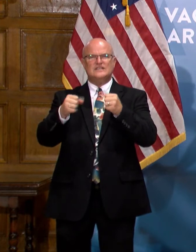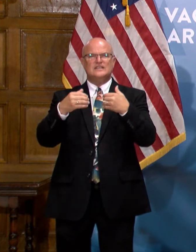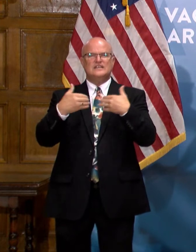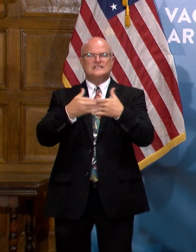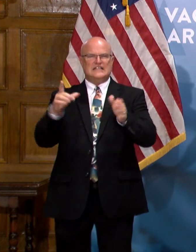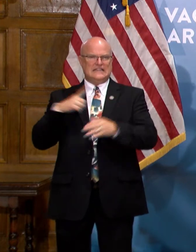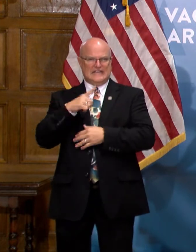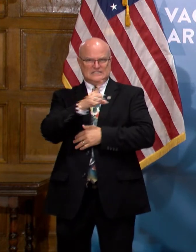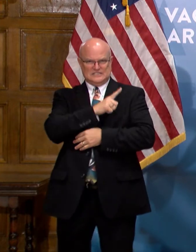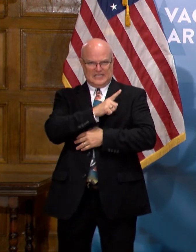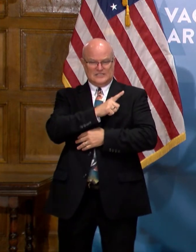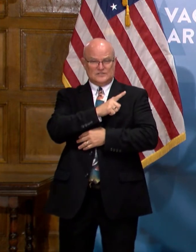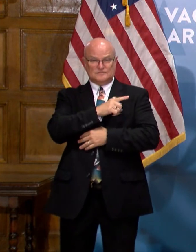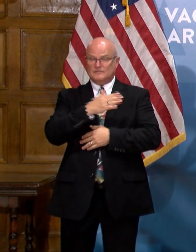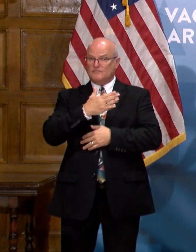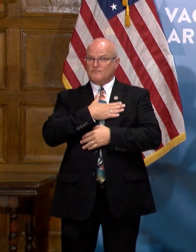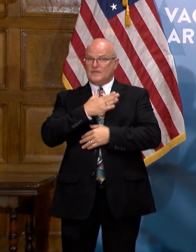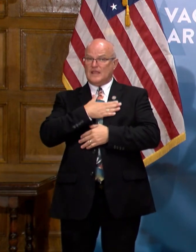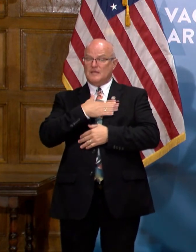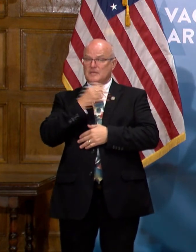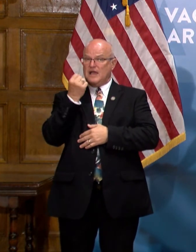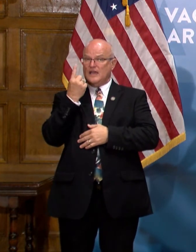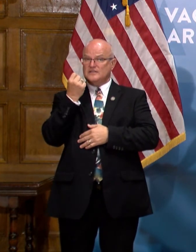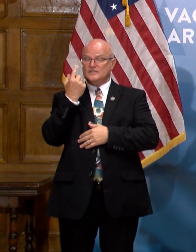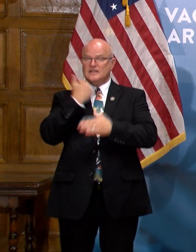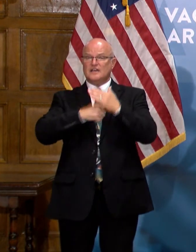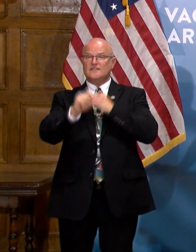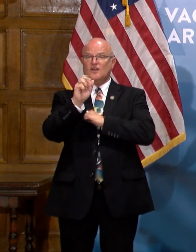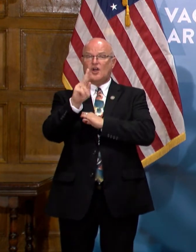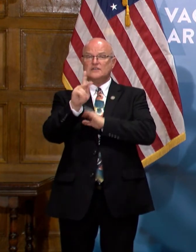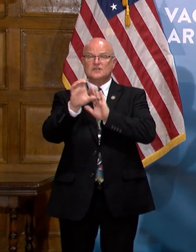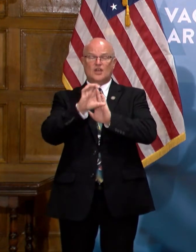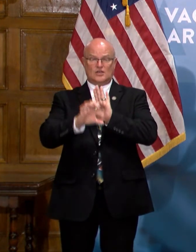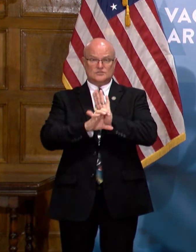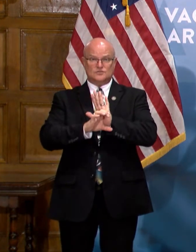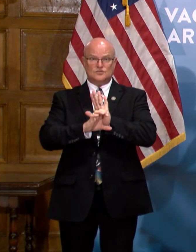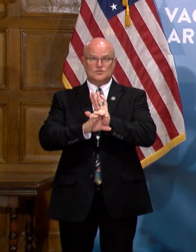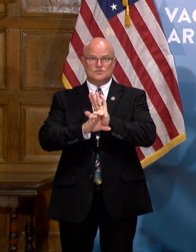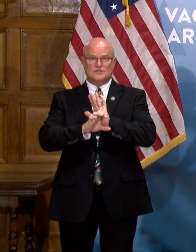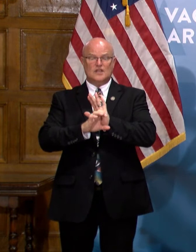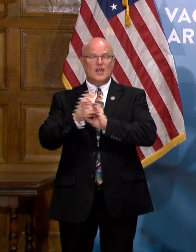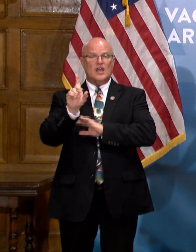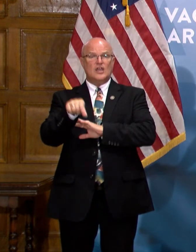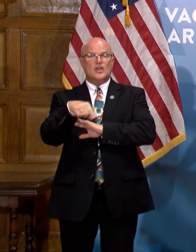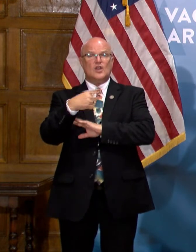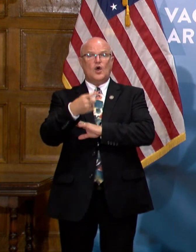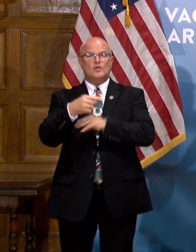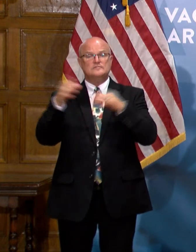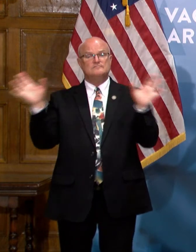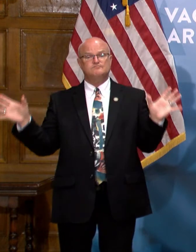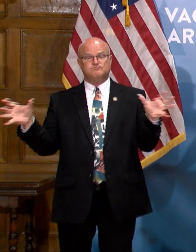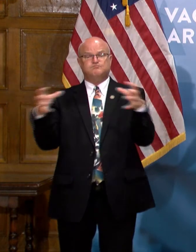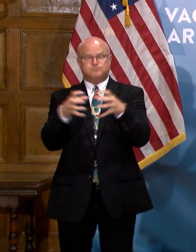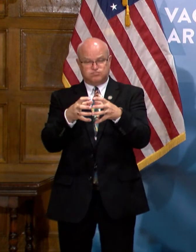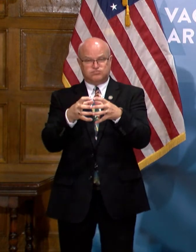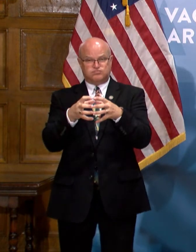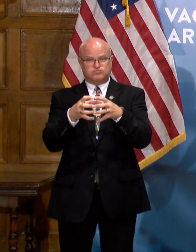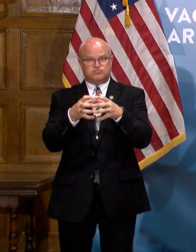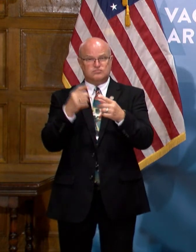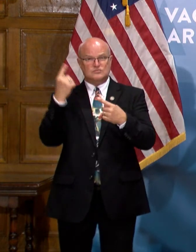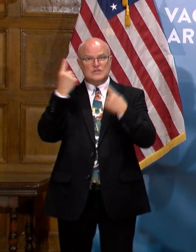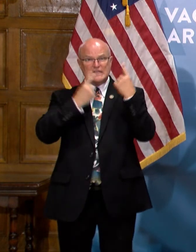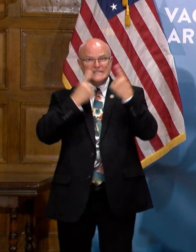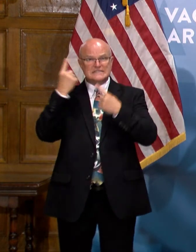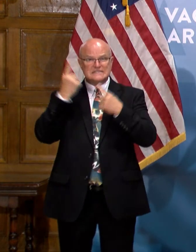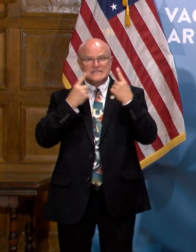session, in my view, under the Arkansas Constitution, can only be brought together to